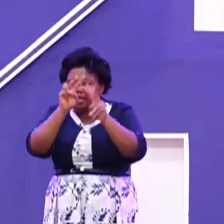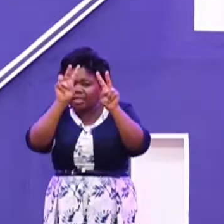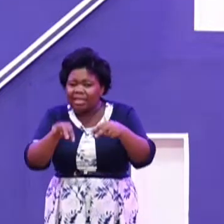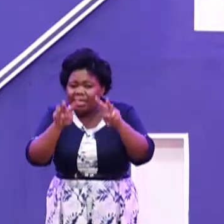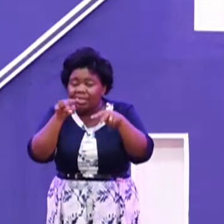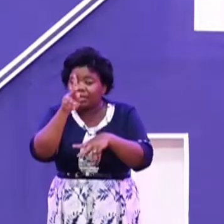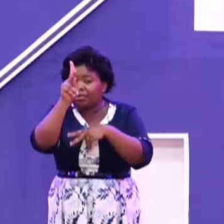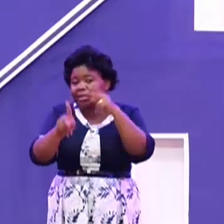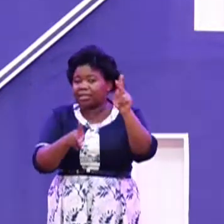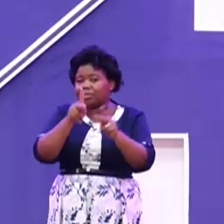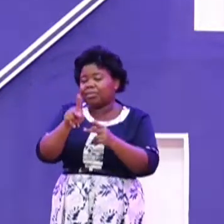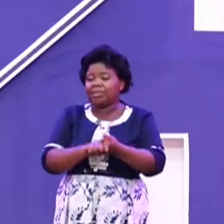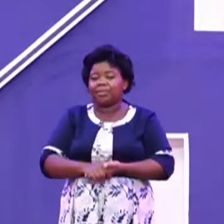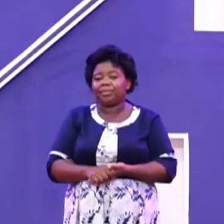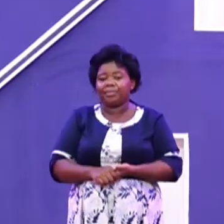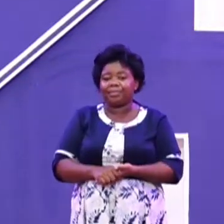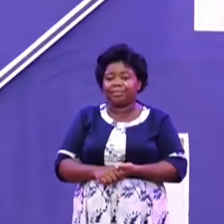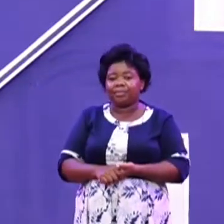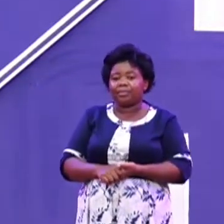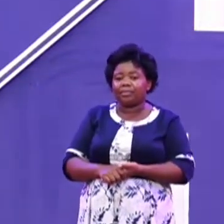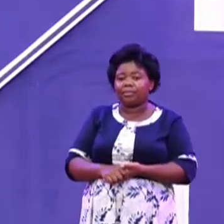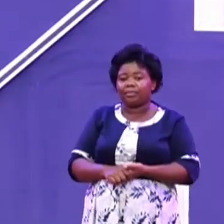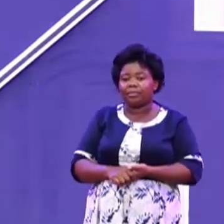brothers? Government in